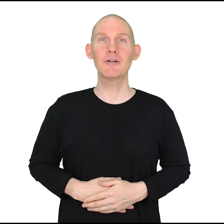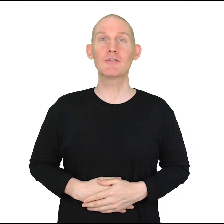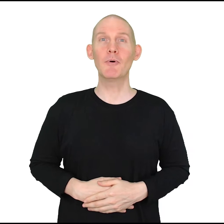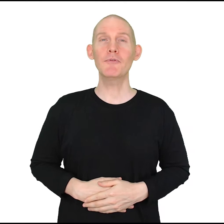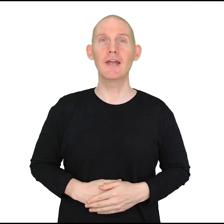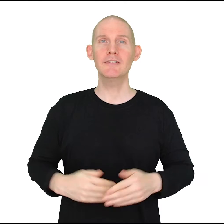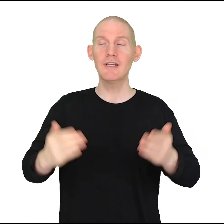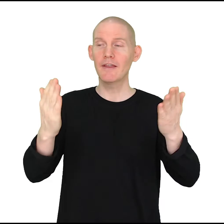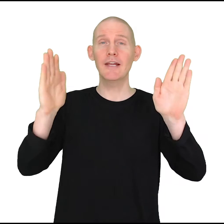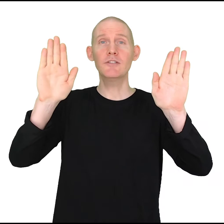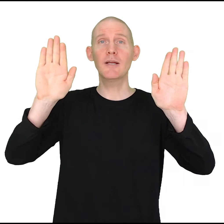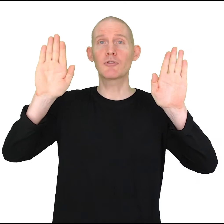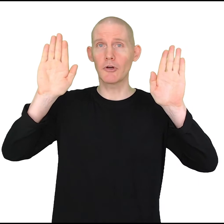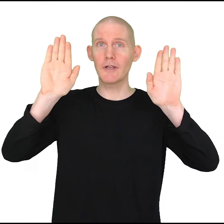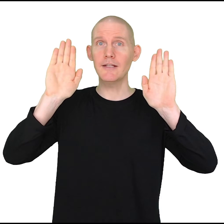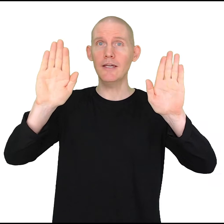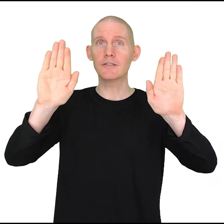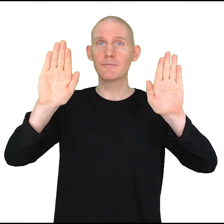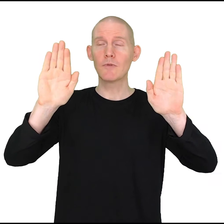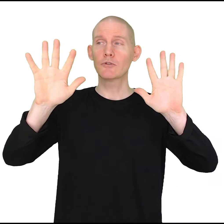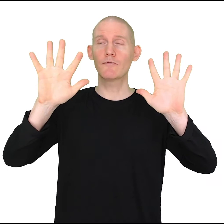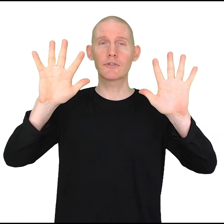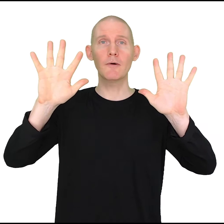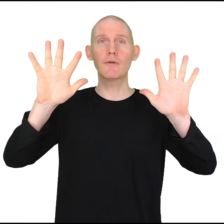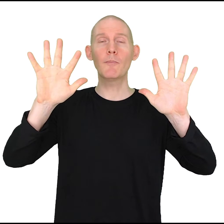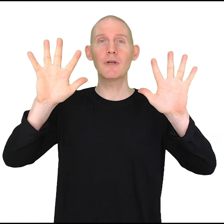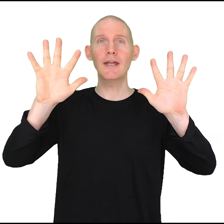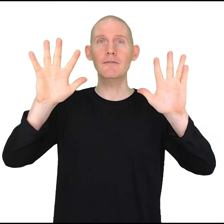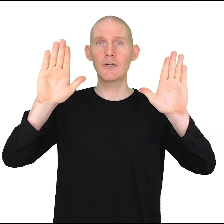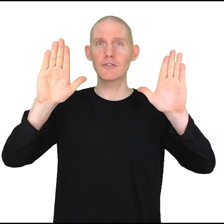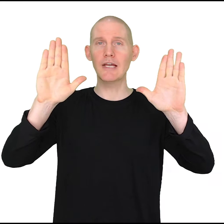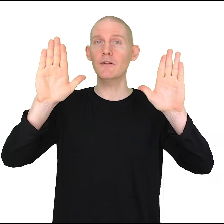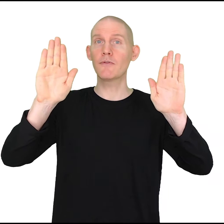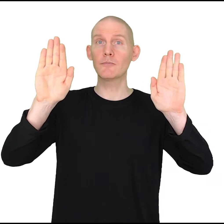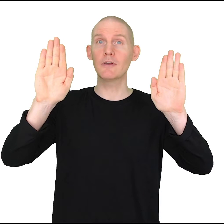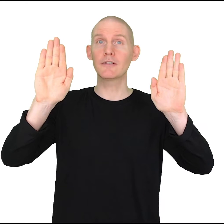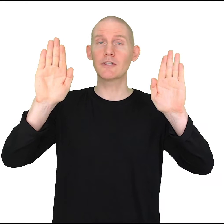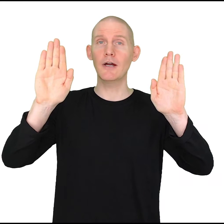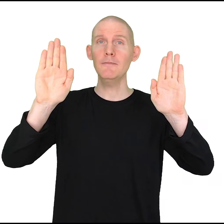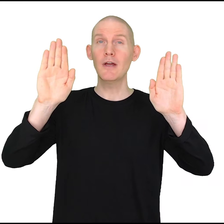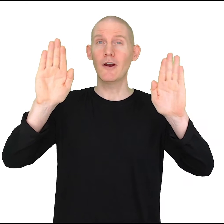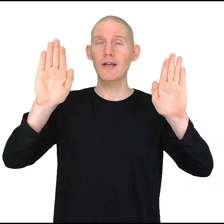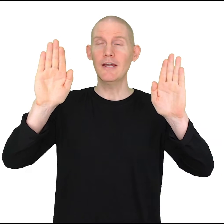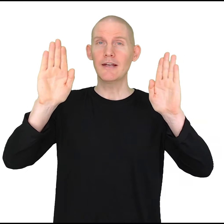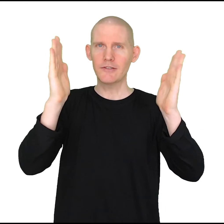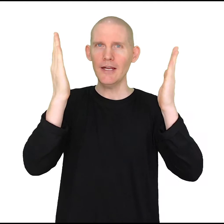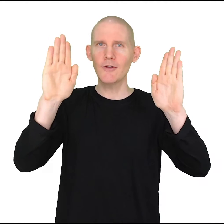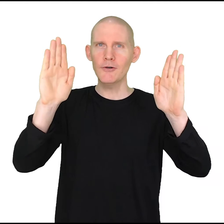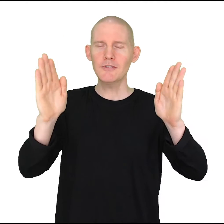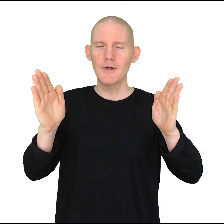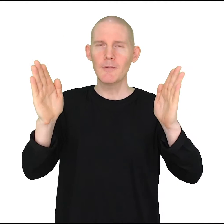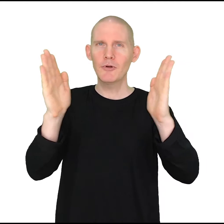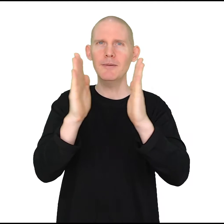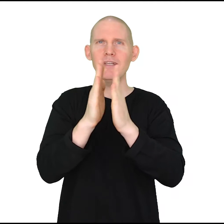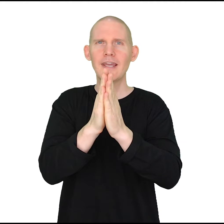Okay, we're going to use both hands. The hand shapes look like this. So if you start with an open hand, fingers together, thumbs alongside. All right, now take